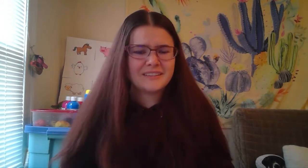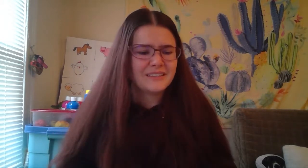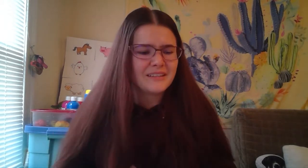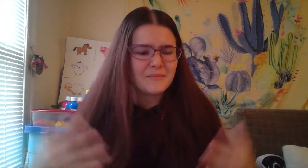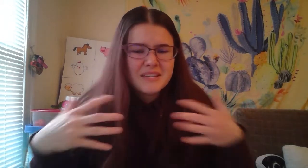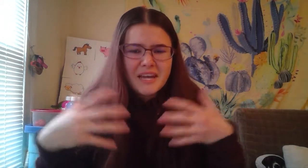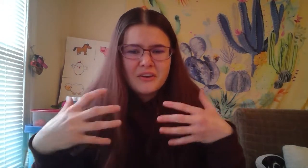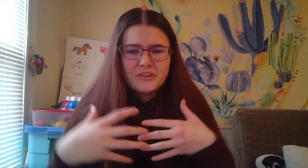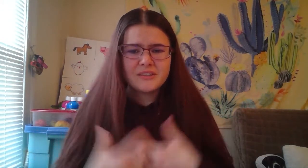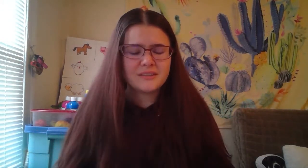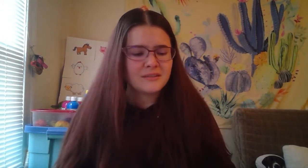I'm scared.